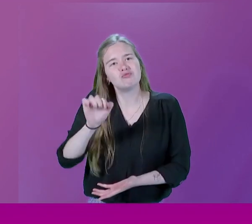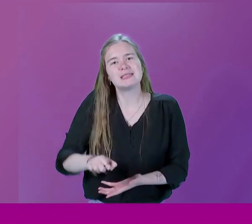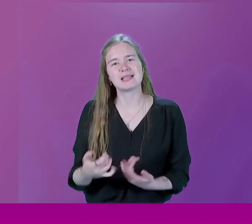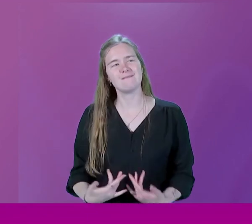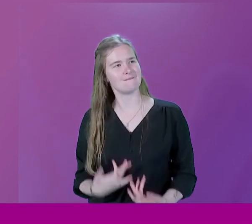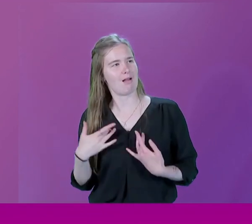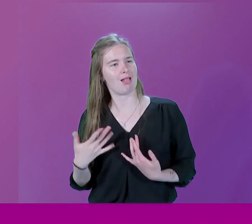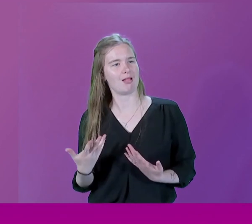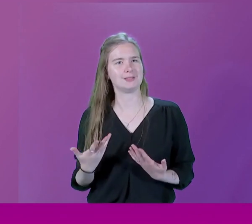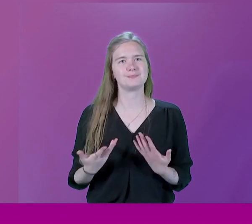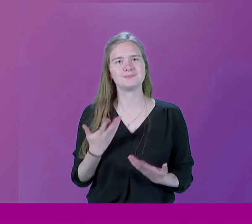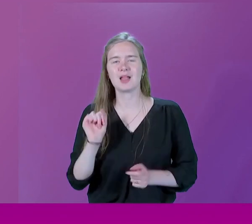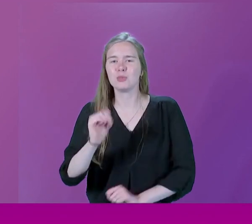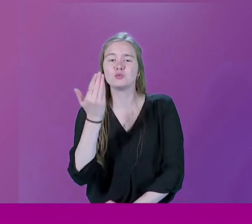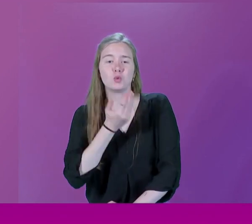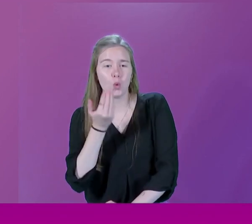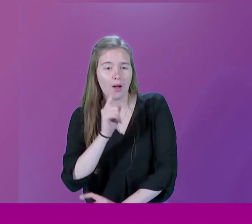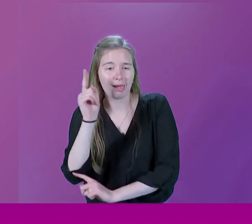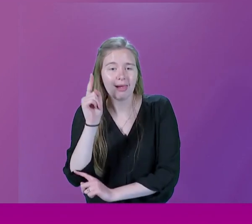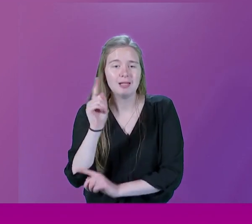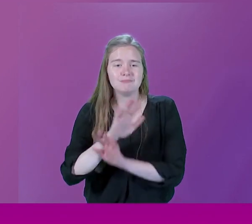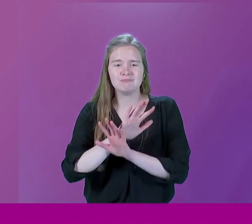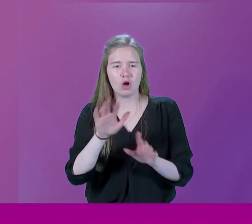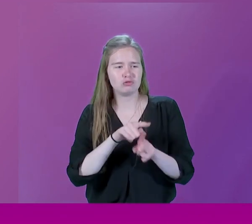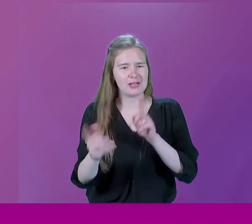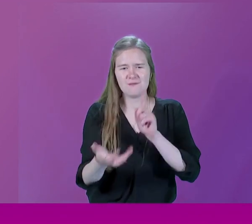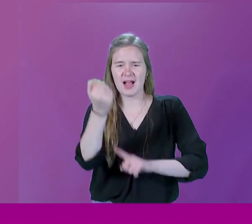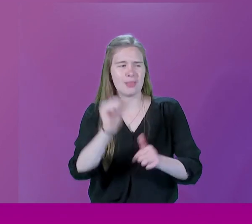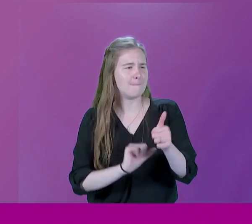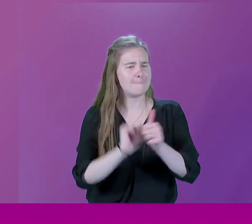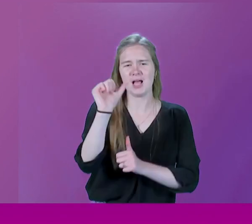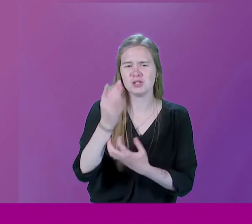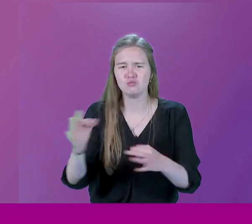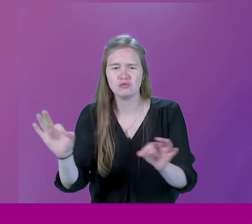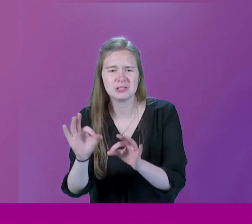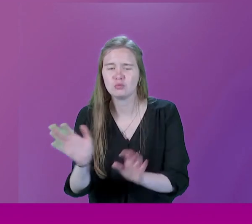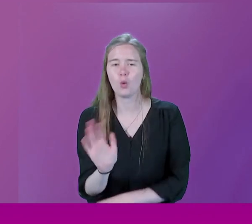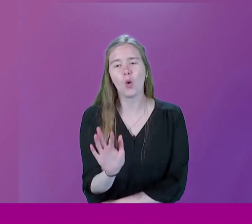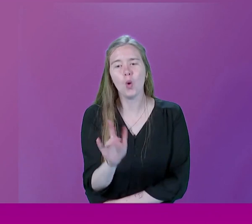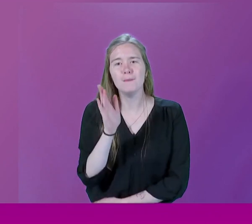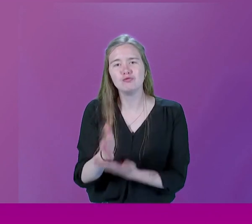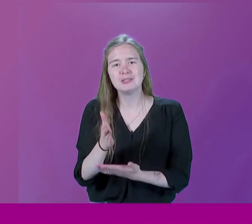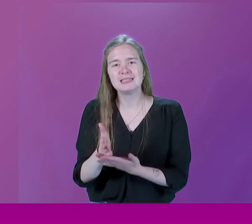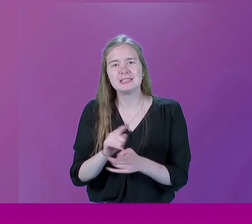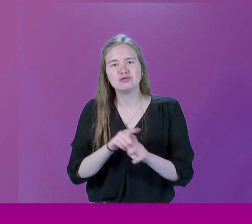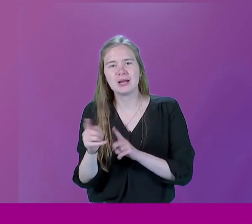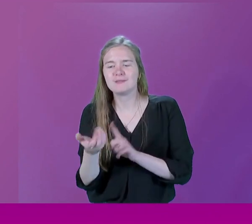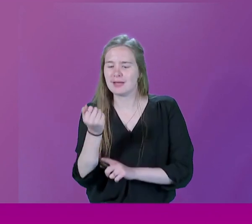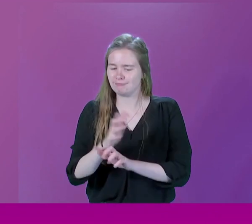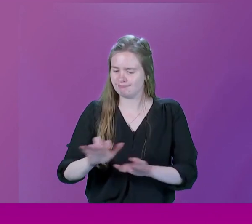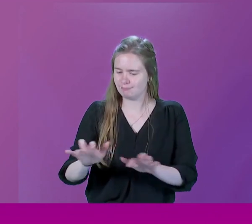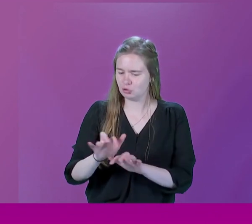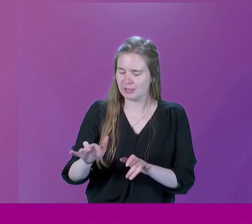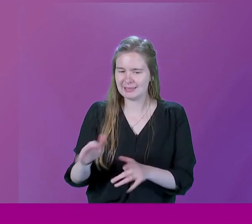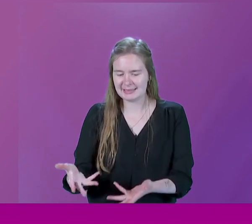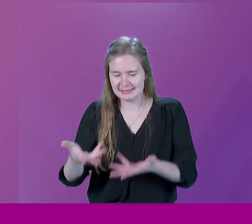So I just felt that the school wasn't about finding the best musicians, but what is it about playing music